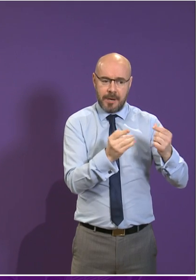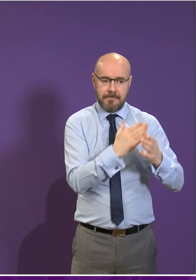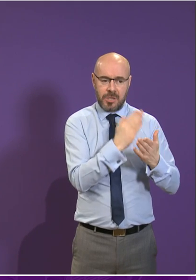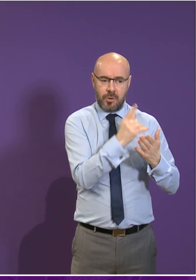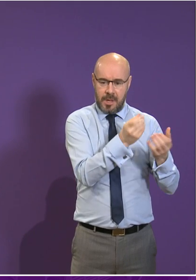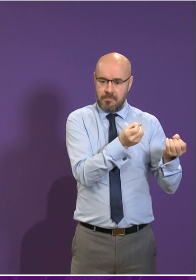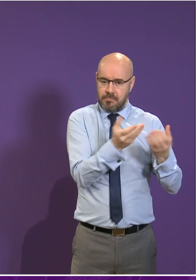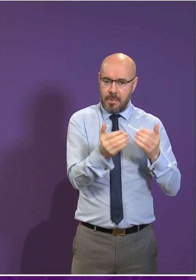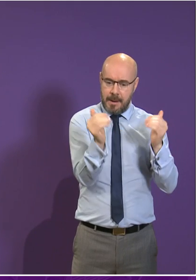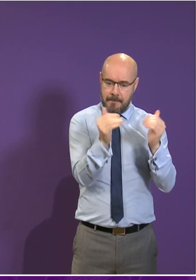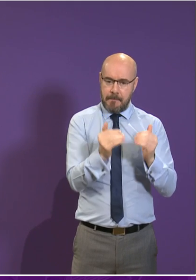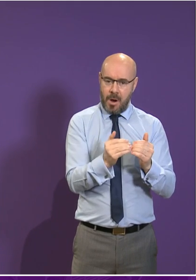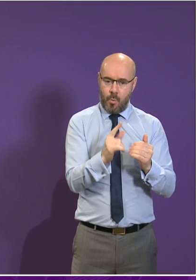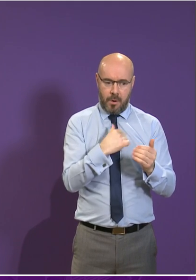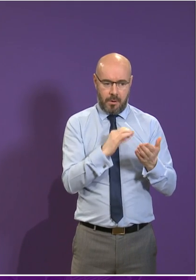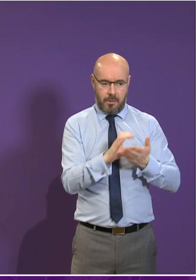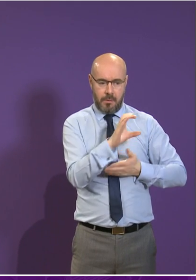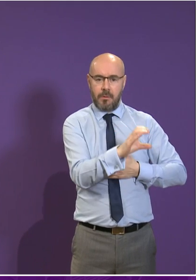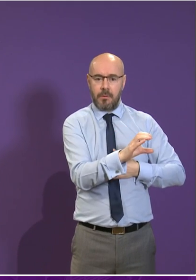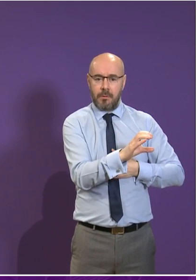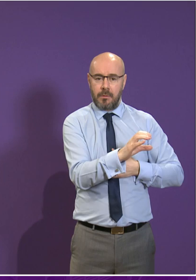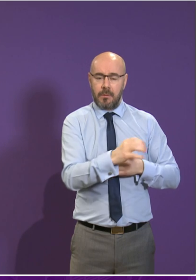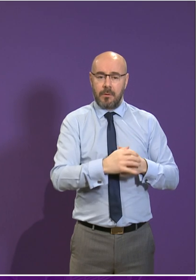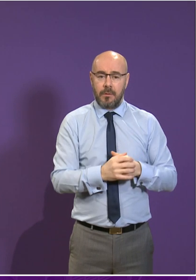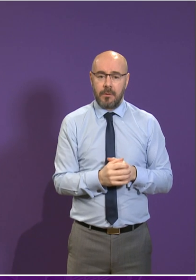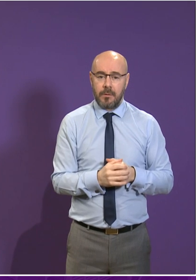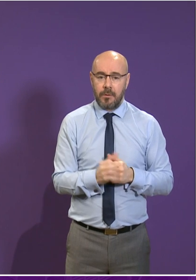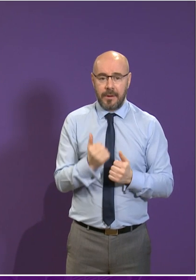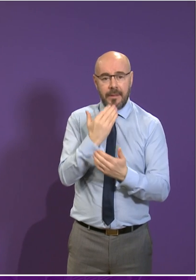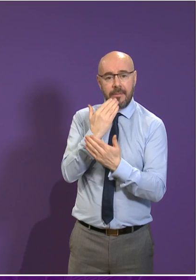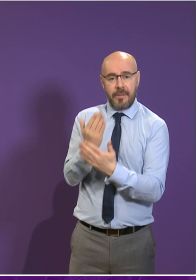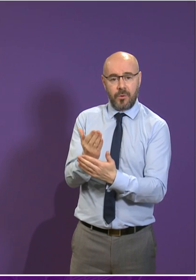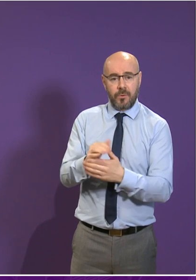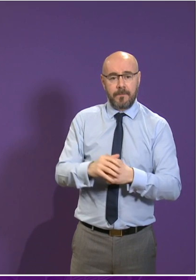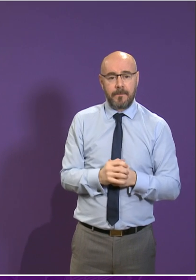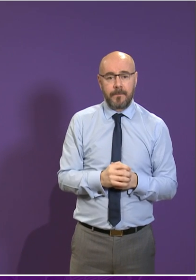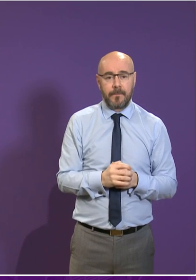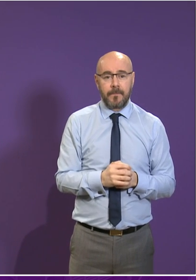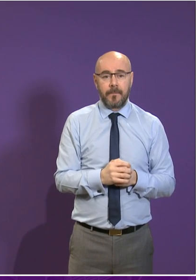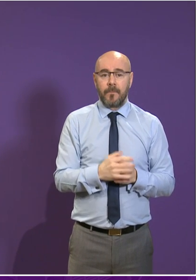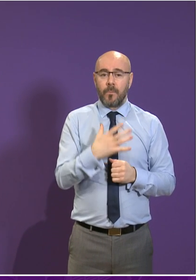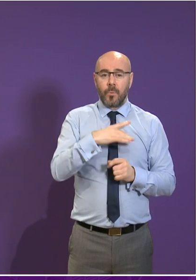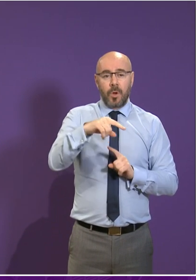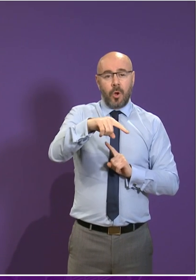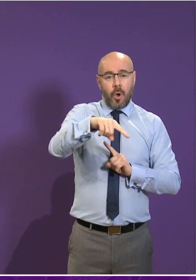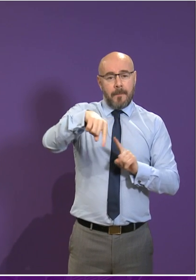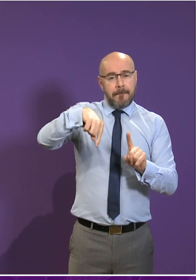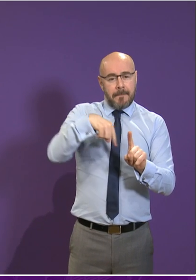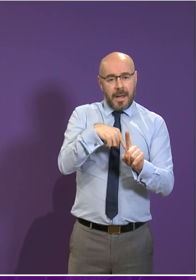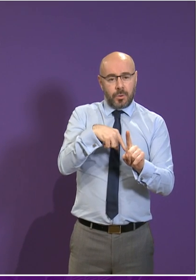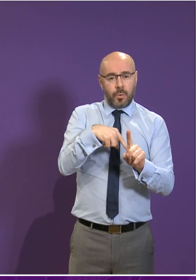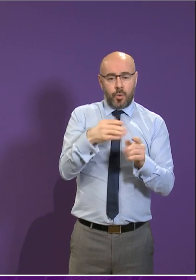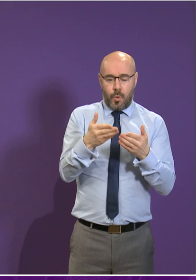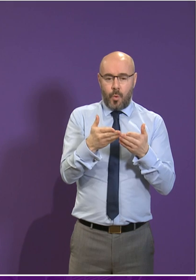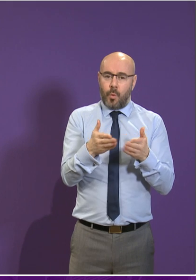well. Okay, thank you. I suppose just going back to the widening access